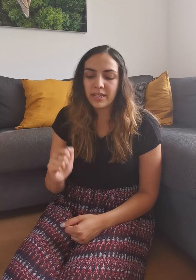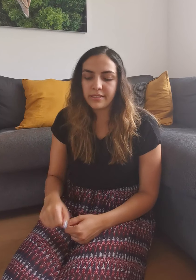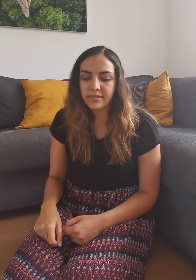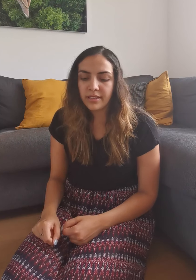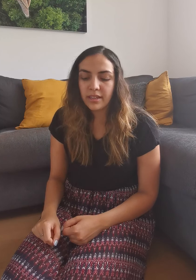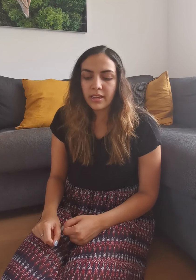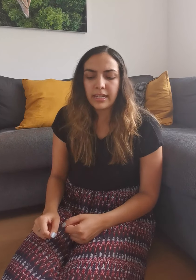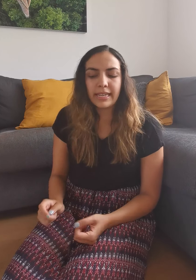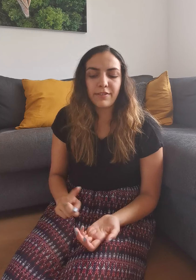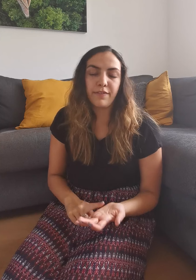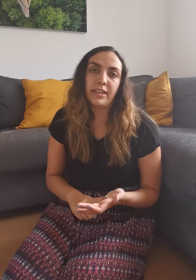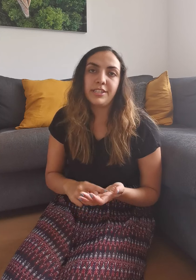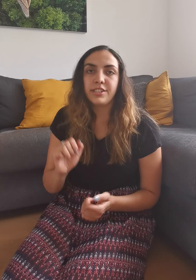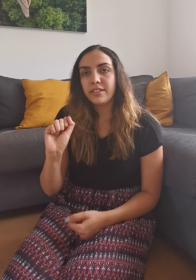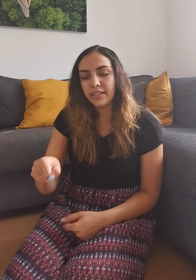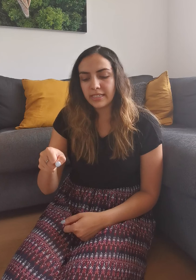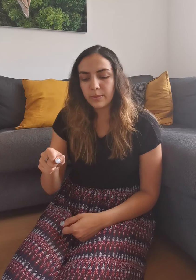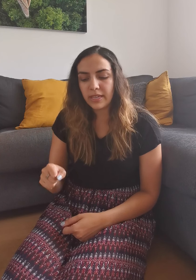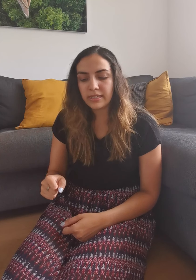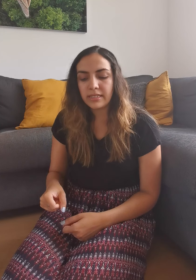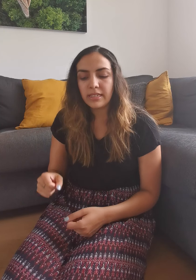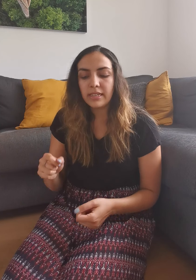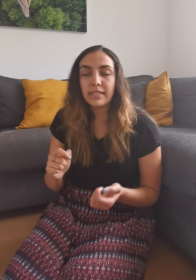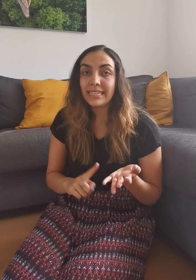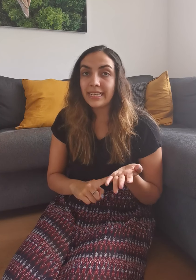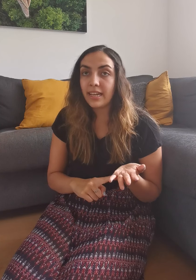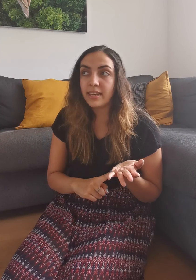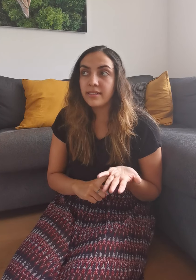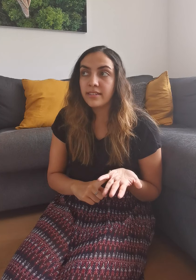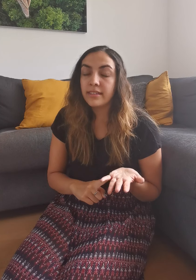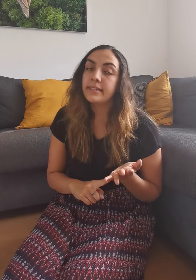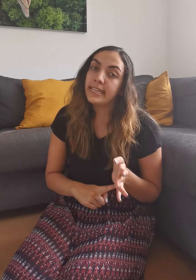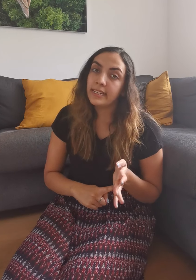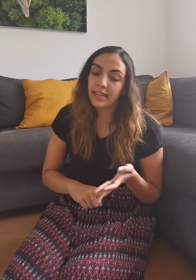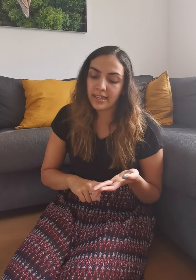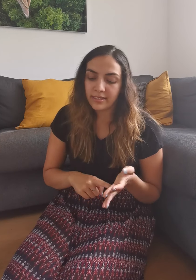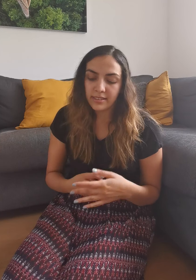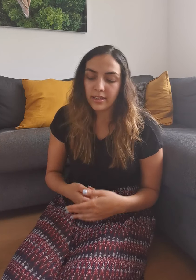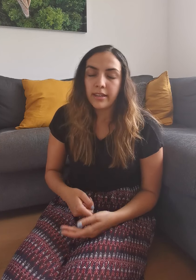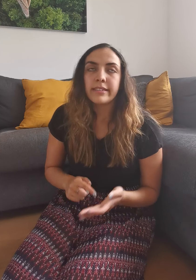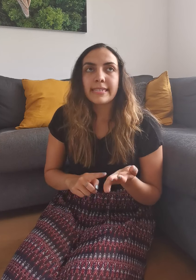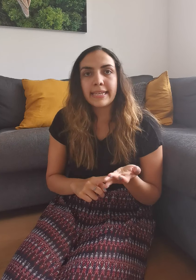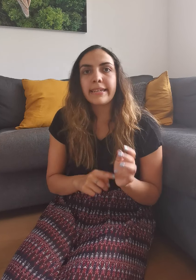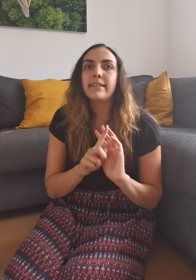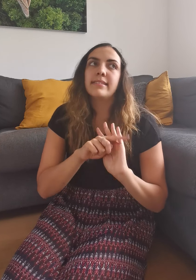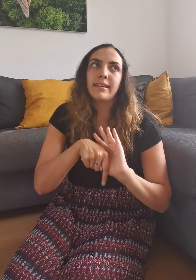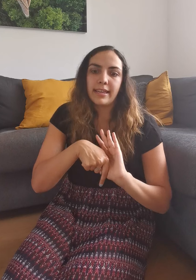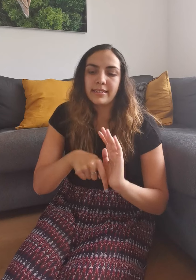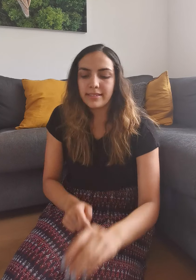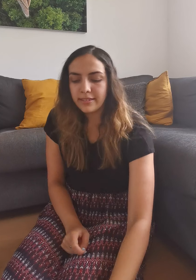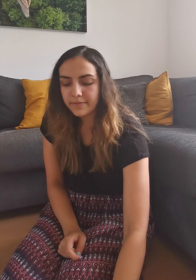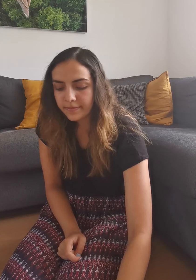miss. Leaf fish? Yes, miss. Tiddler? Tiddler? Tiddler's late.